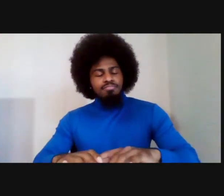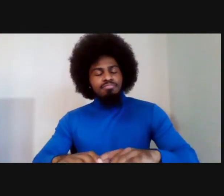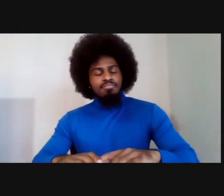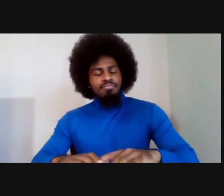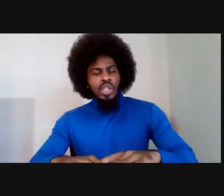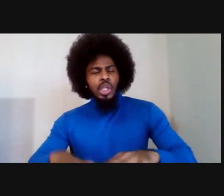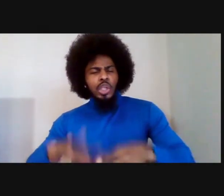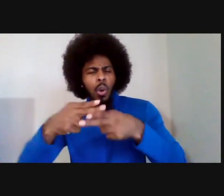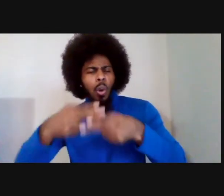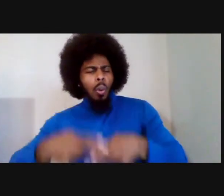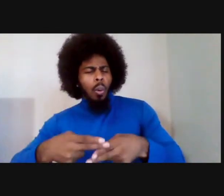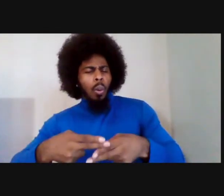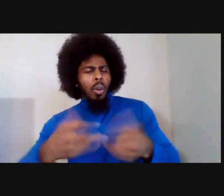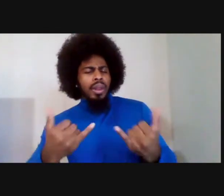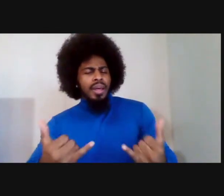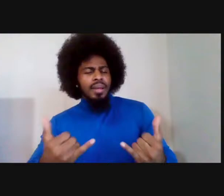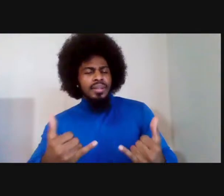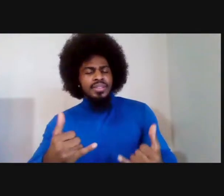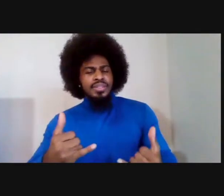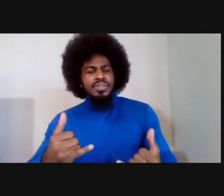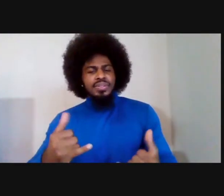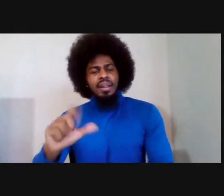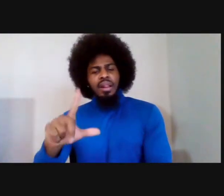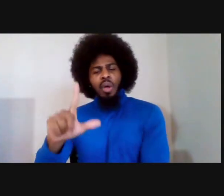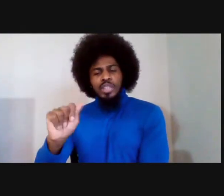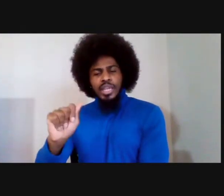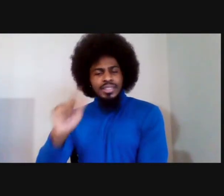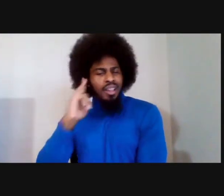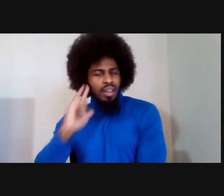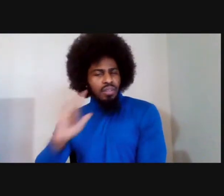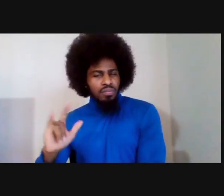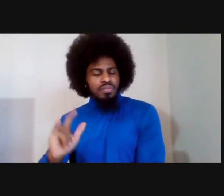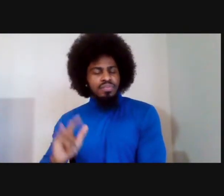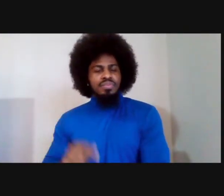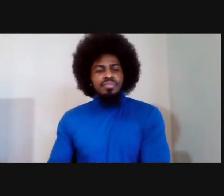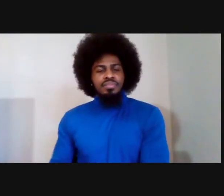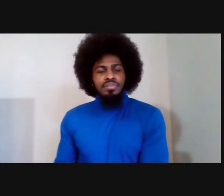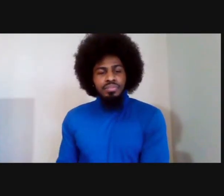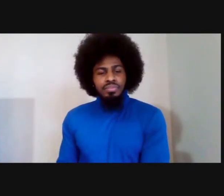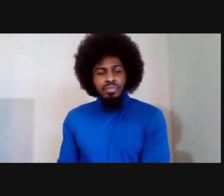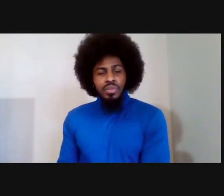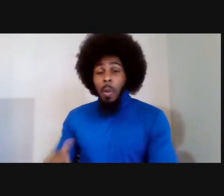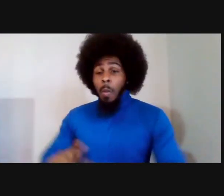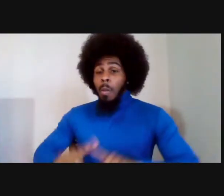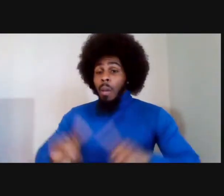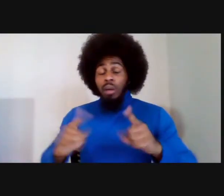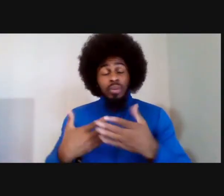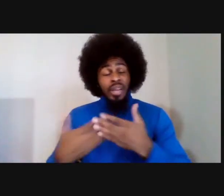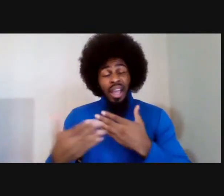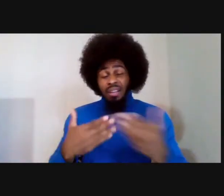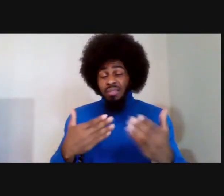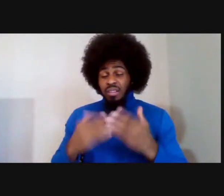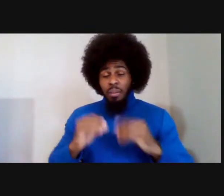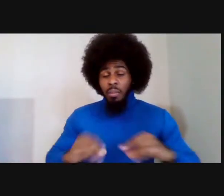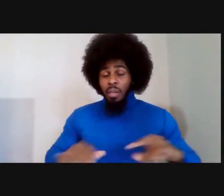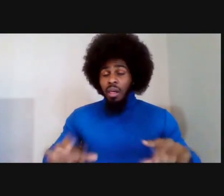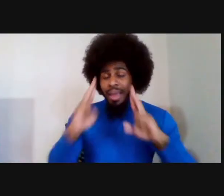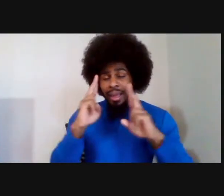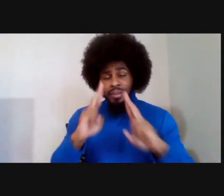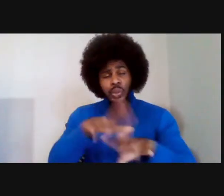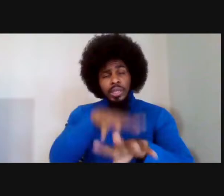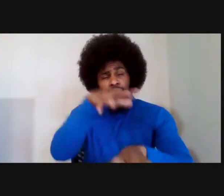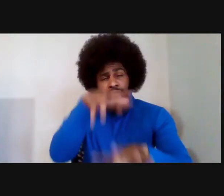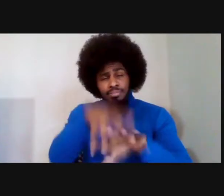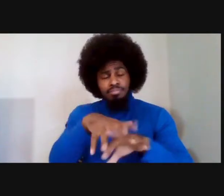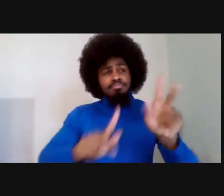day is a sacred walk to acknowledge the blood and spirit in the soil wherever I'm found. And I sit in gratitude for what this